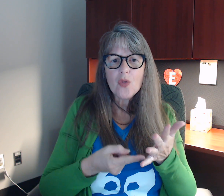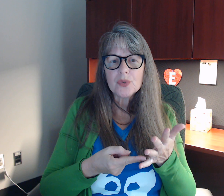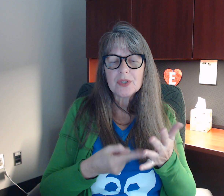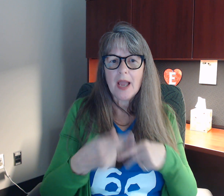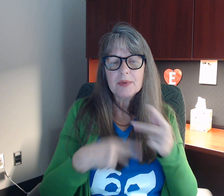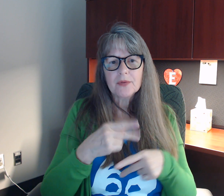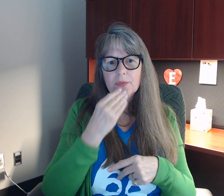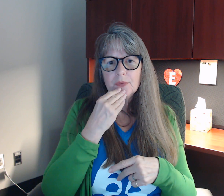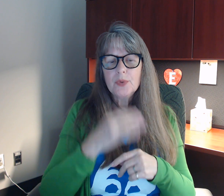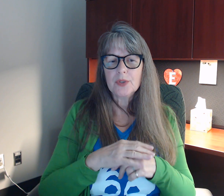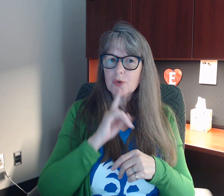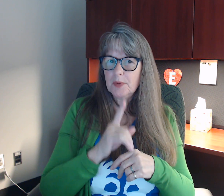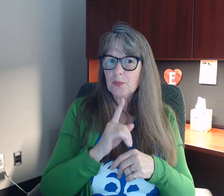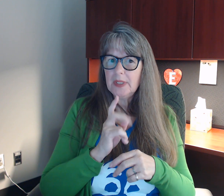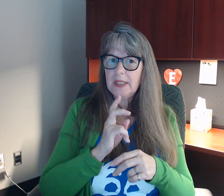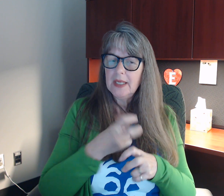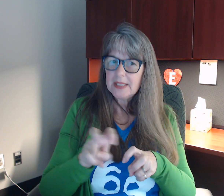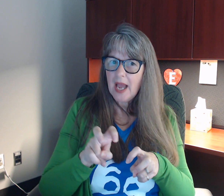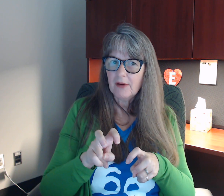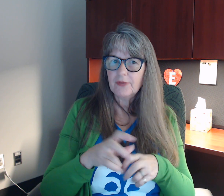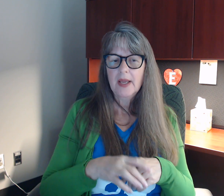those types of food. And so it's been really tough.